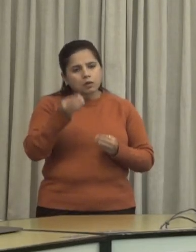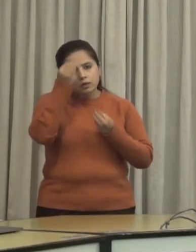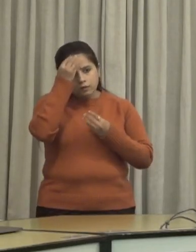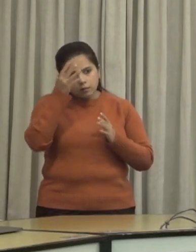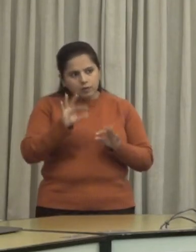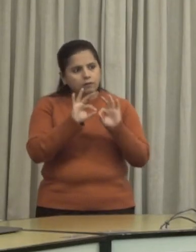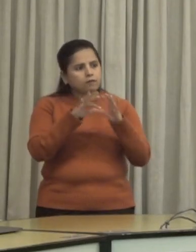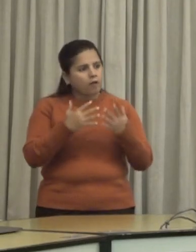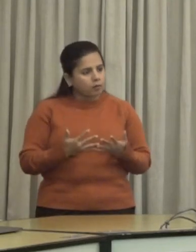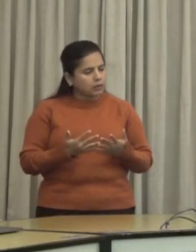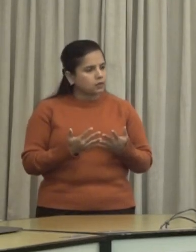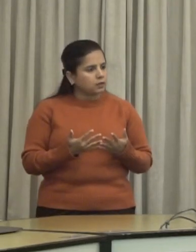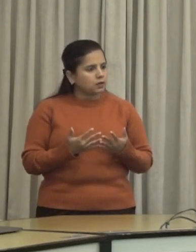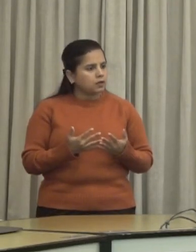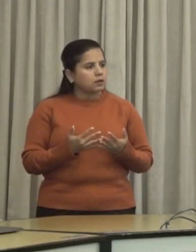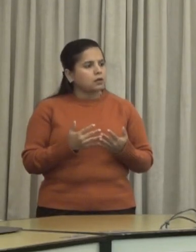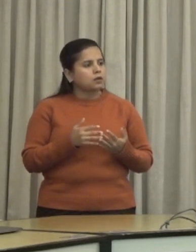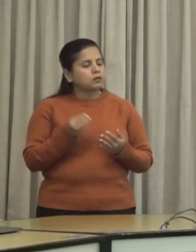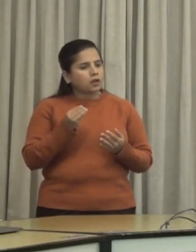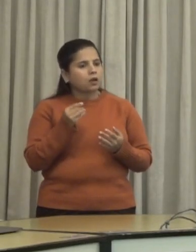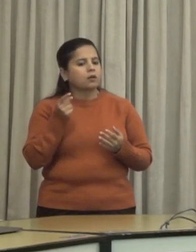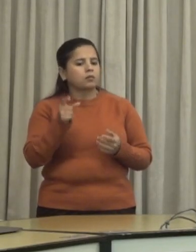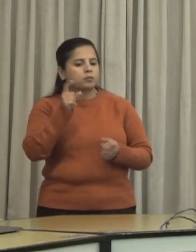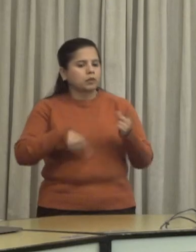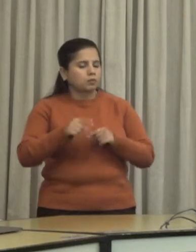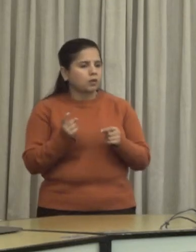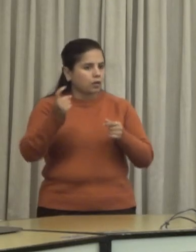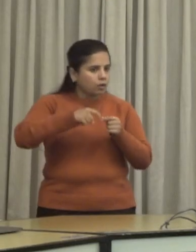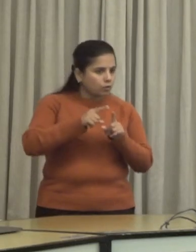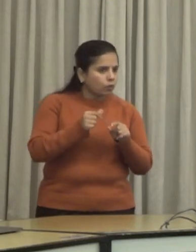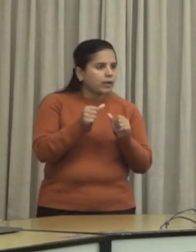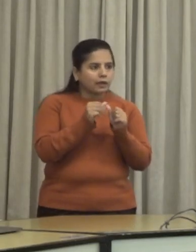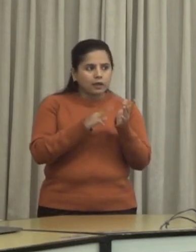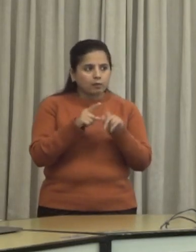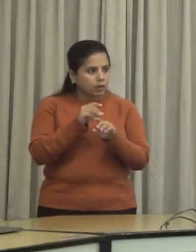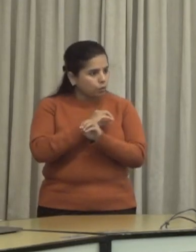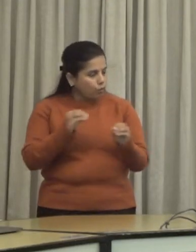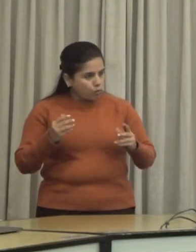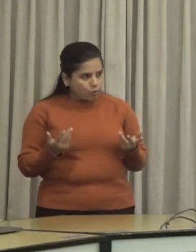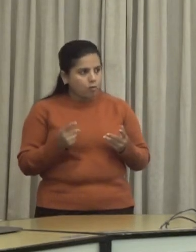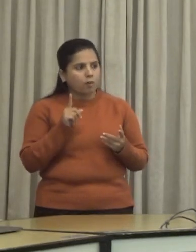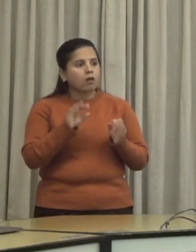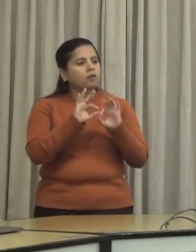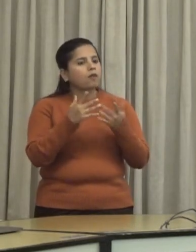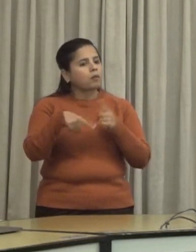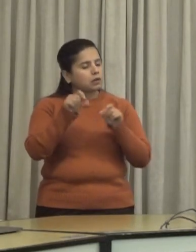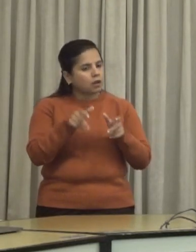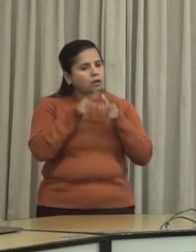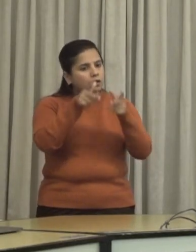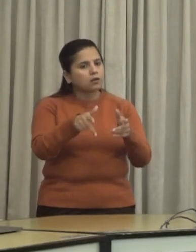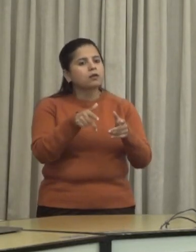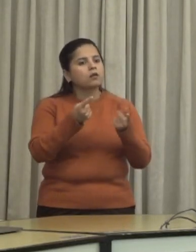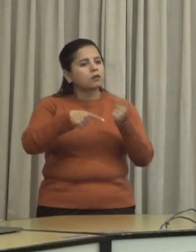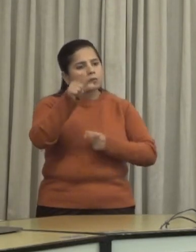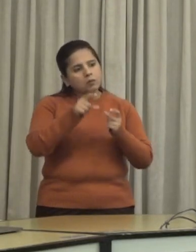with the family and with an appointed proxy, or if there is no AMD, but the family is able to tell the values and wishes